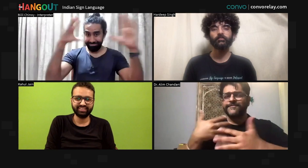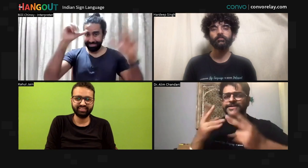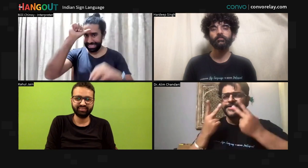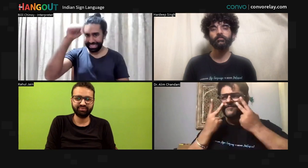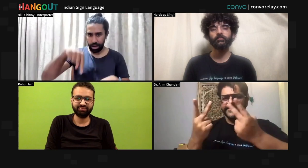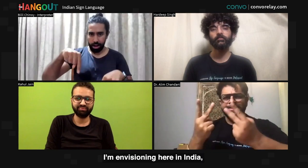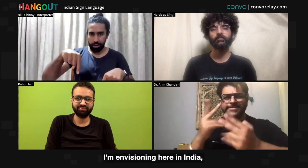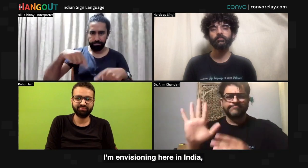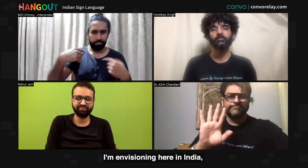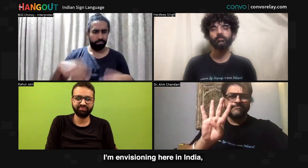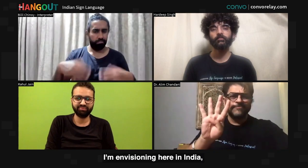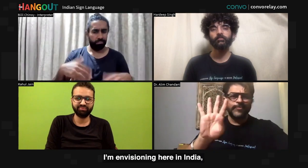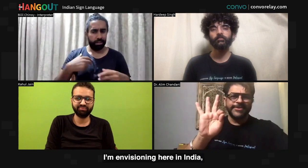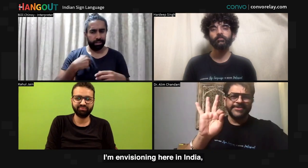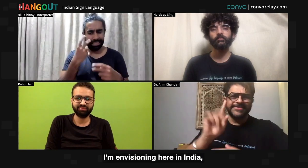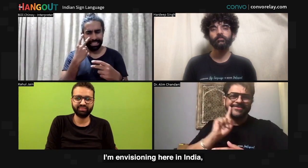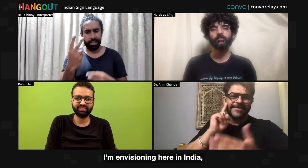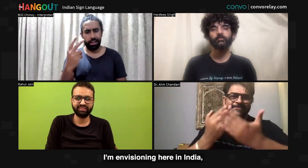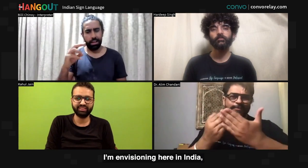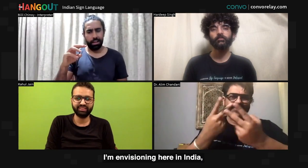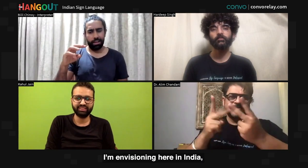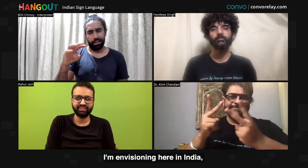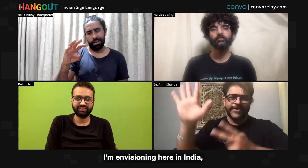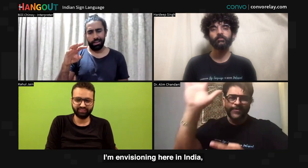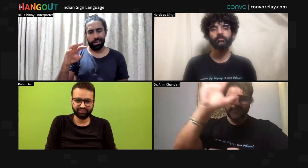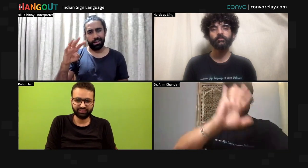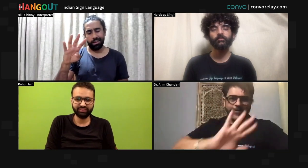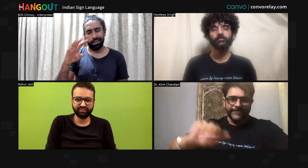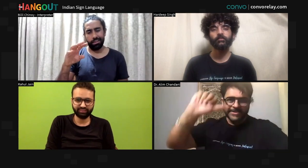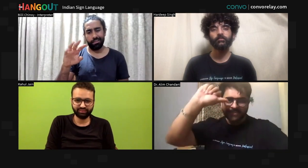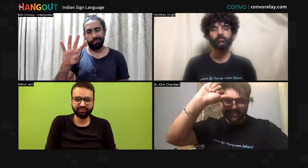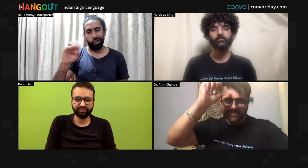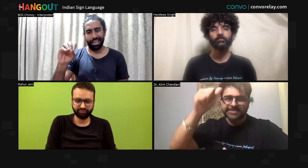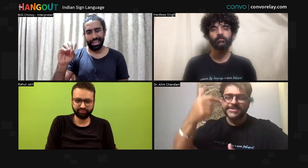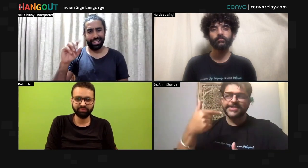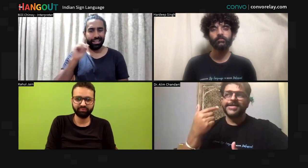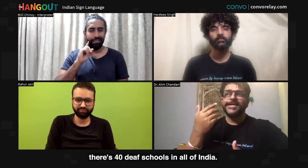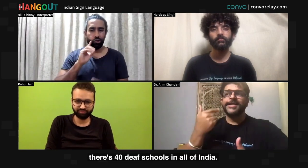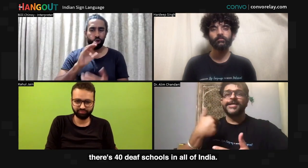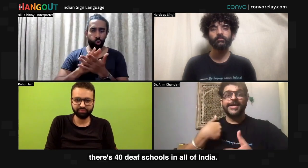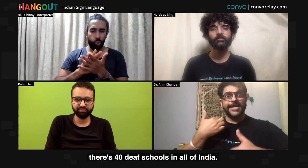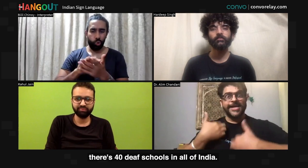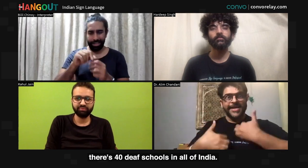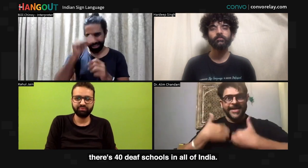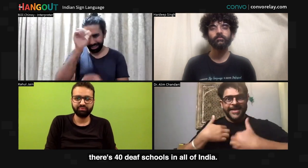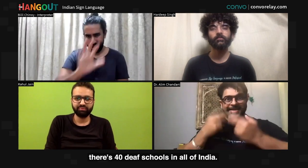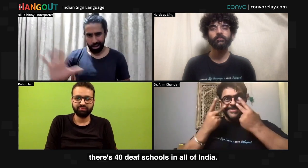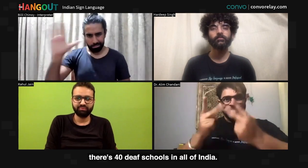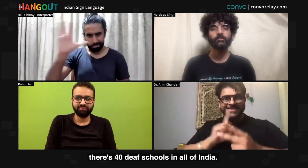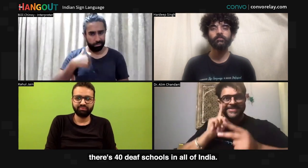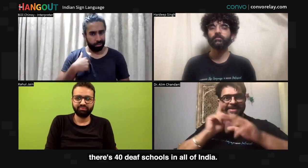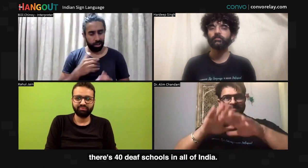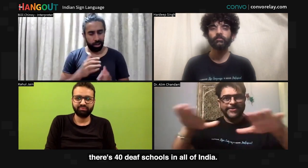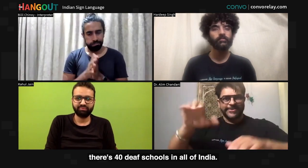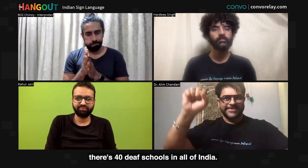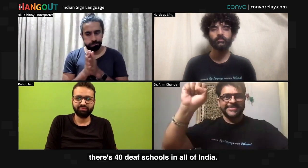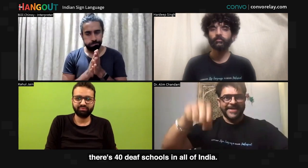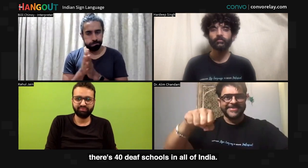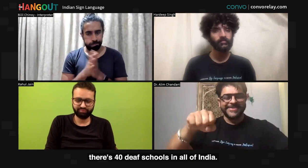I I'm envisioning here in India, there's 40 deaf schools all in, in all of